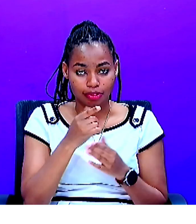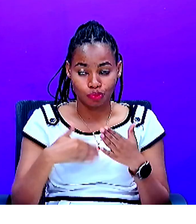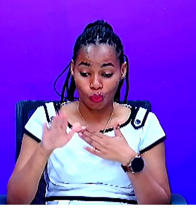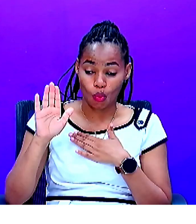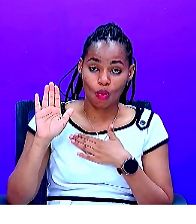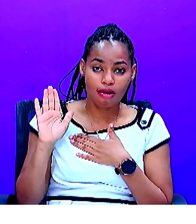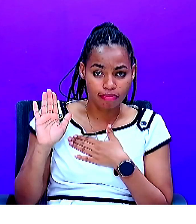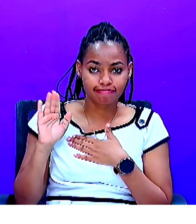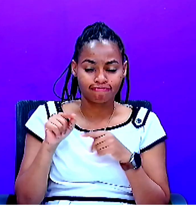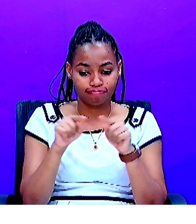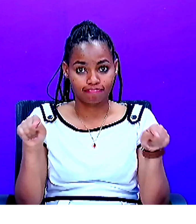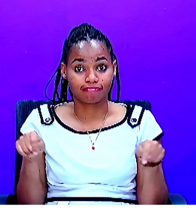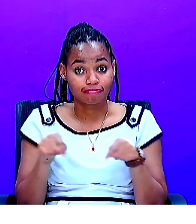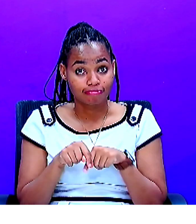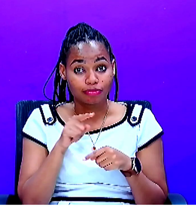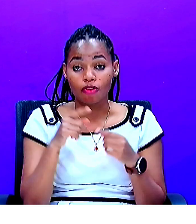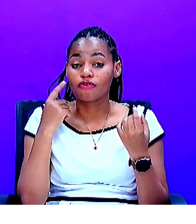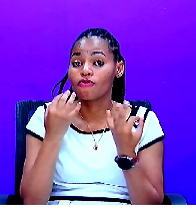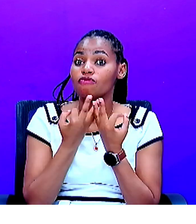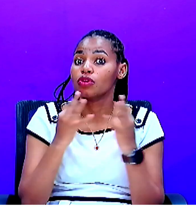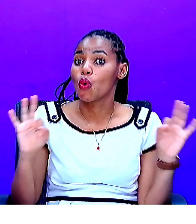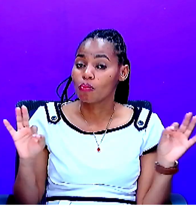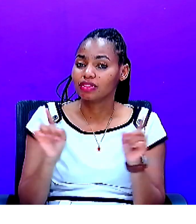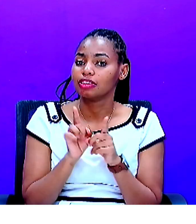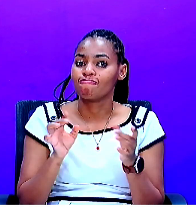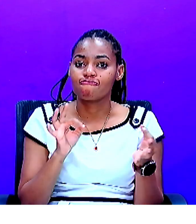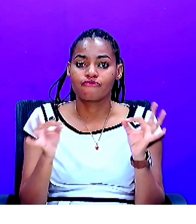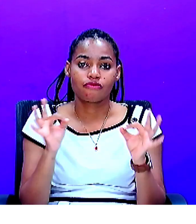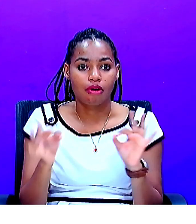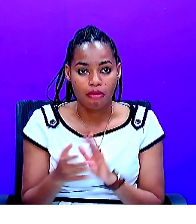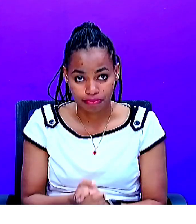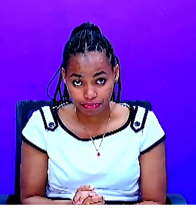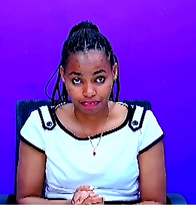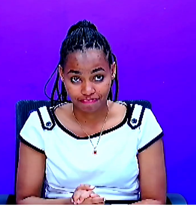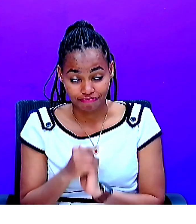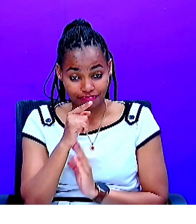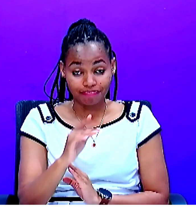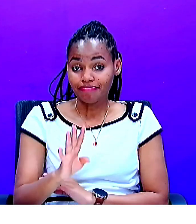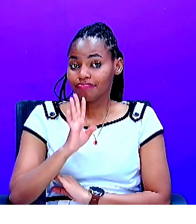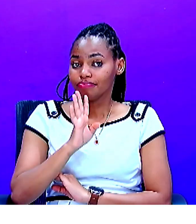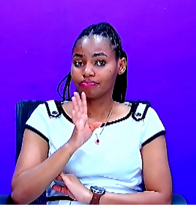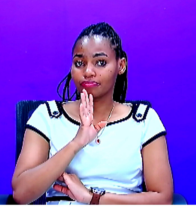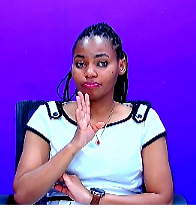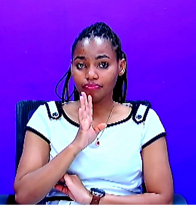Ethekon has sought to allay fears of vote rigging in the 2027